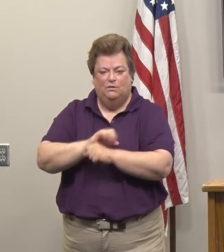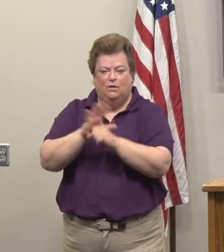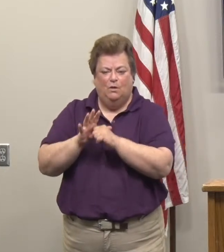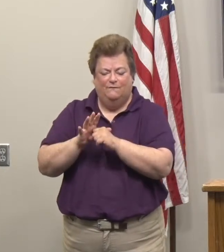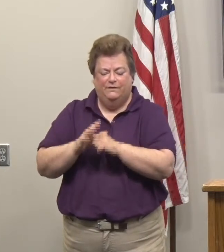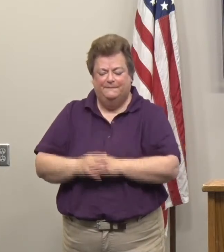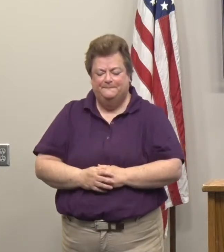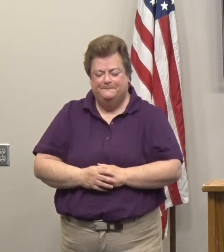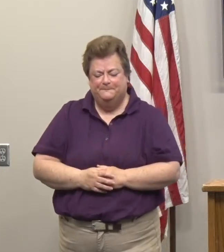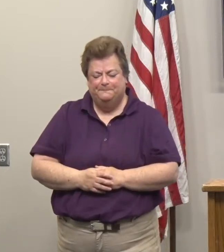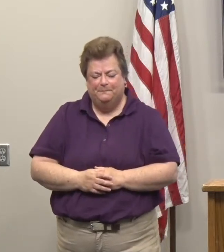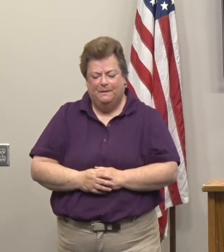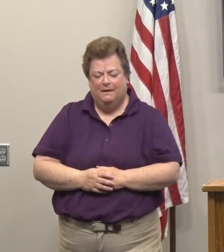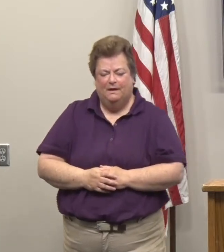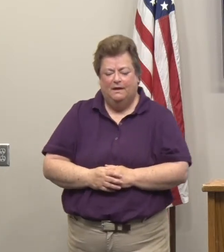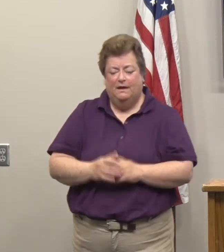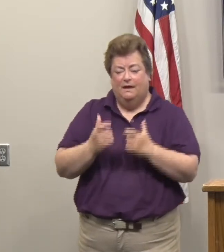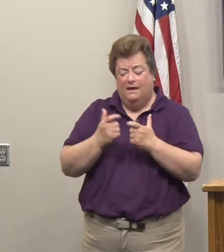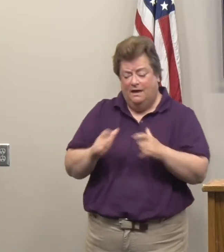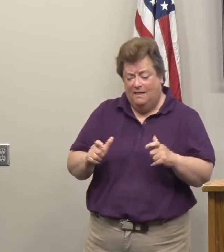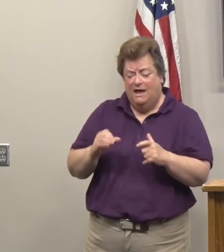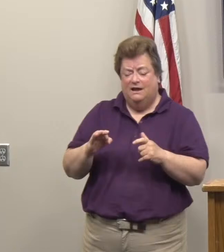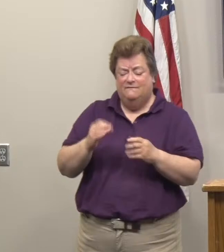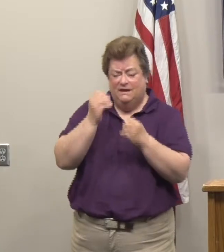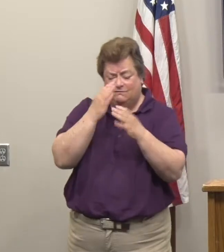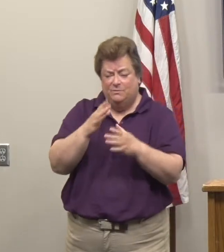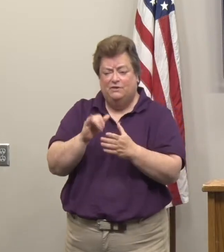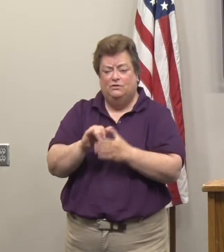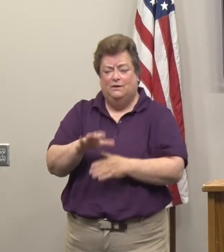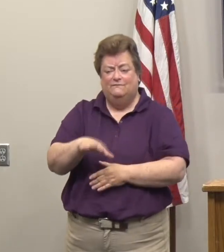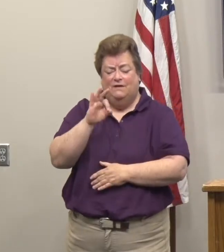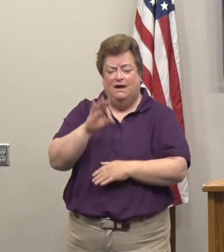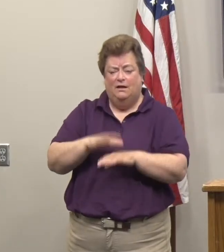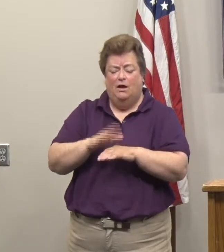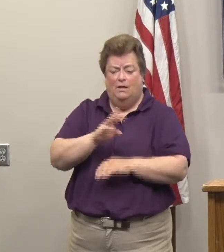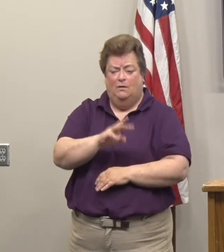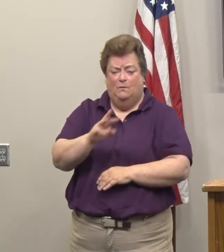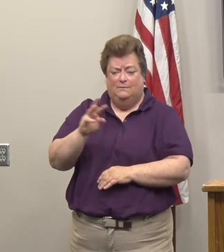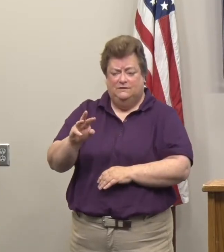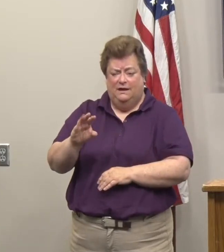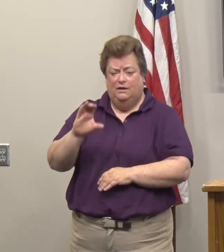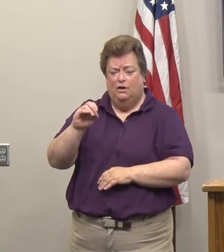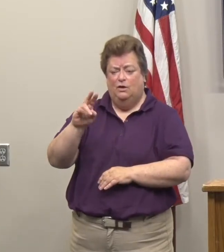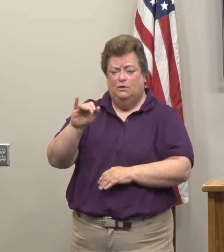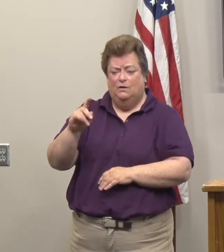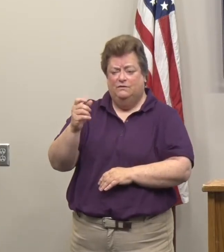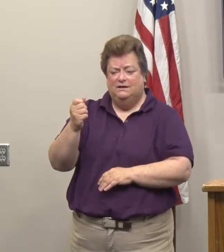want to remind you that a great deal of detailed information and resources is available on our website,